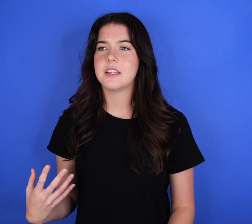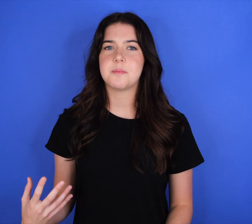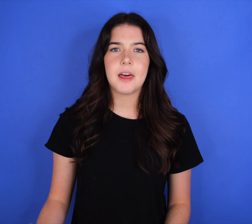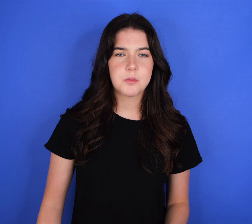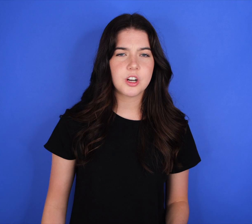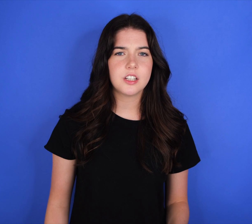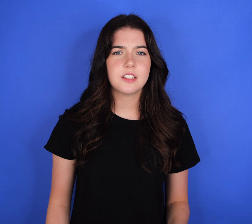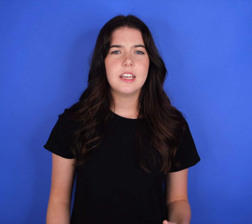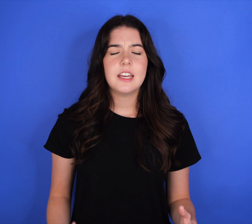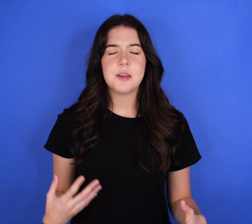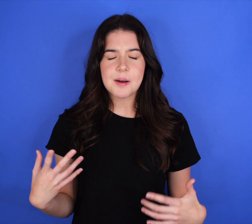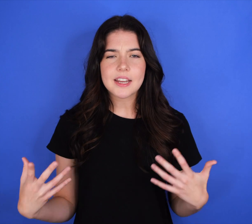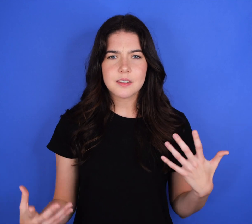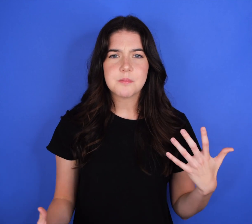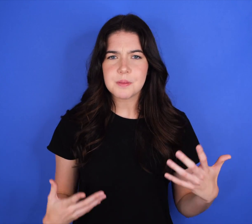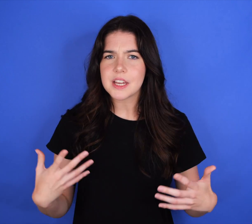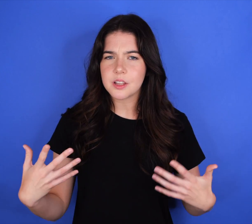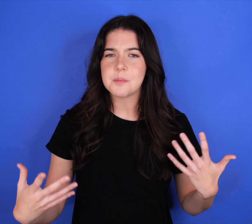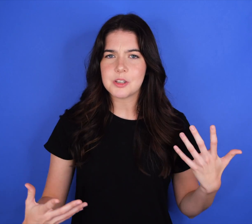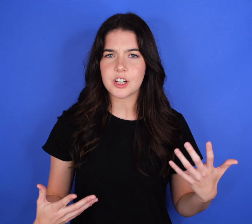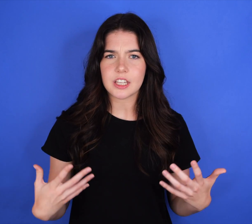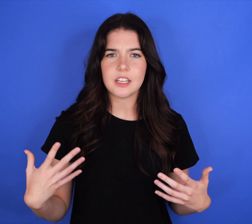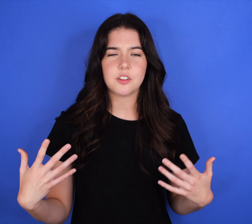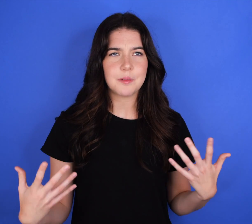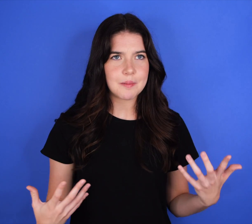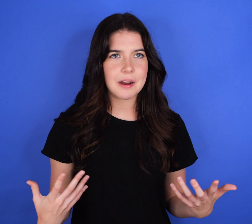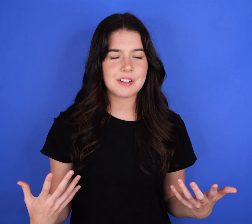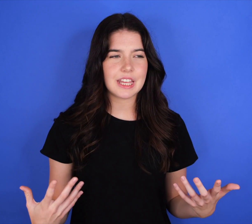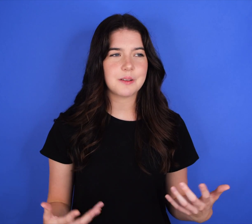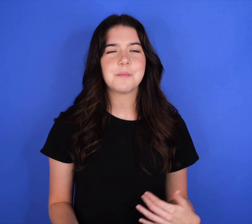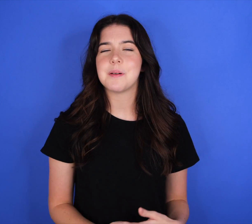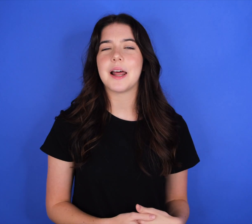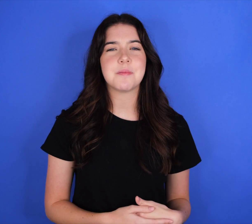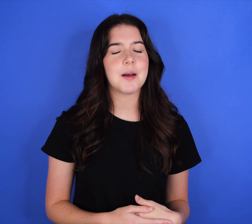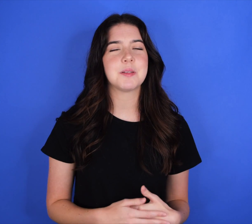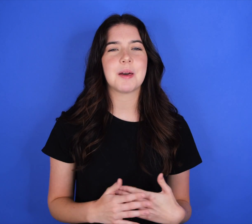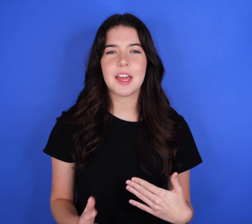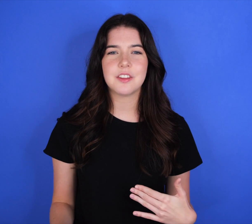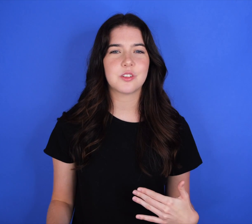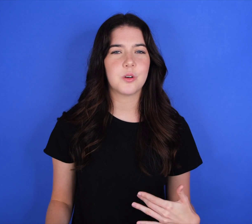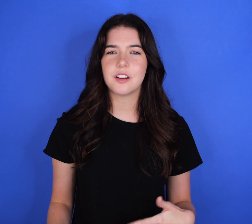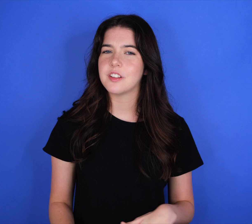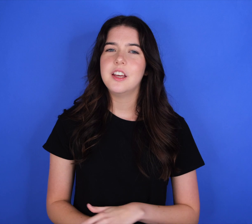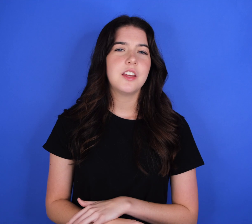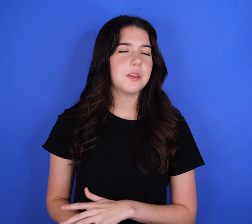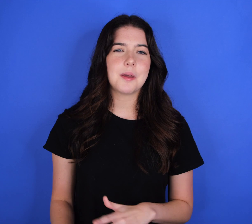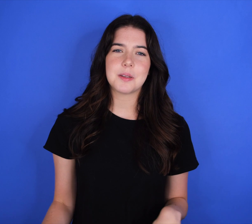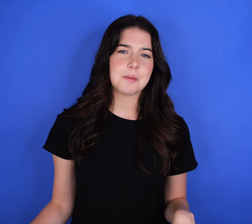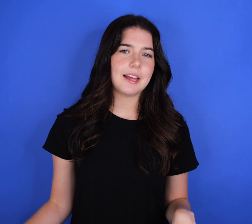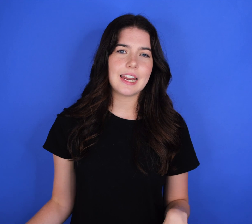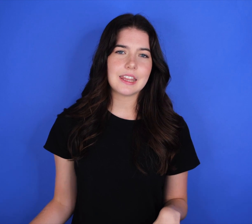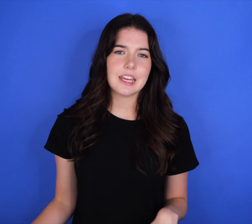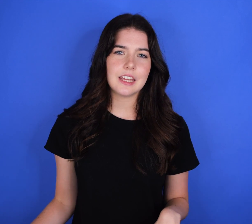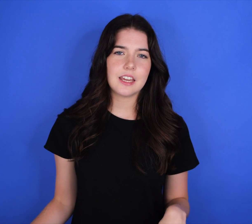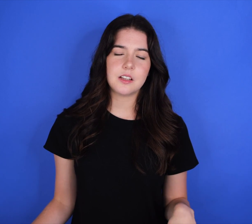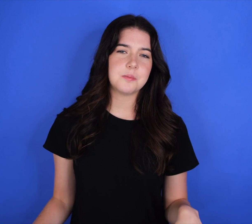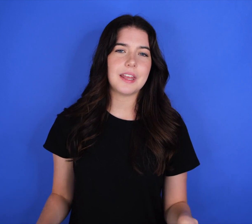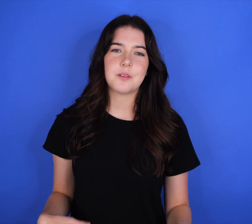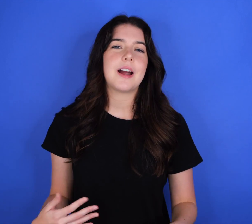spelling words, it might be a little bit tricky to remember everything. But I promise by the end of this course, you'll be able to spell anything. It'll just be like riding a